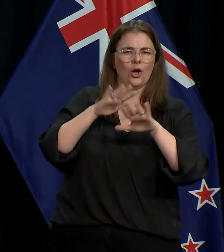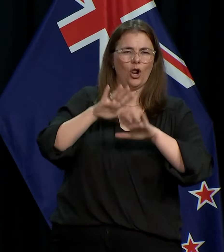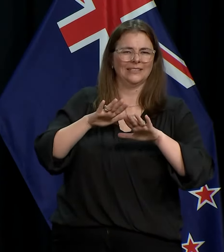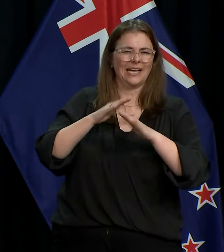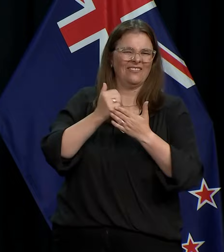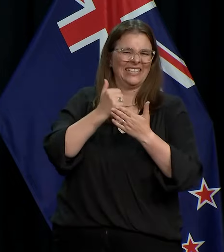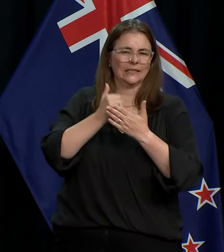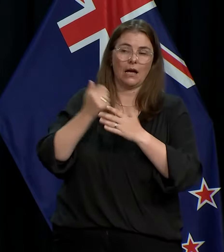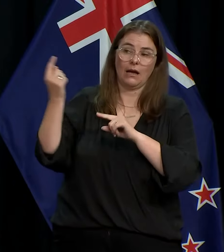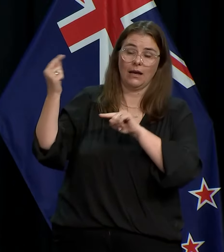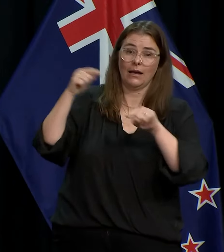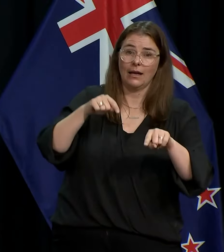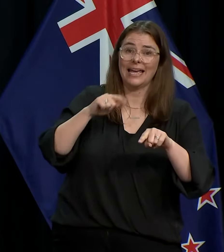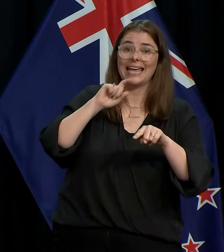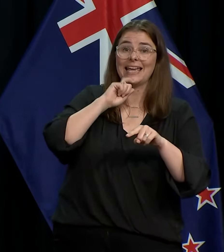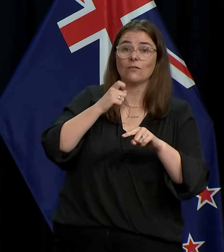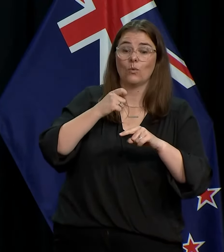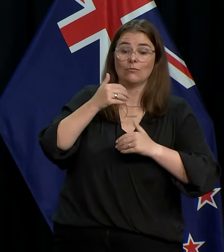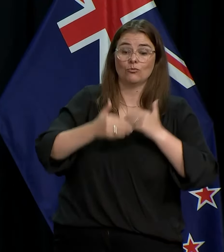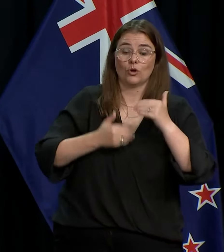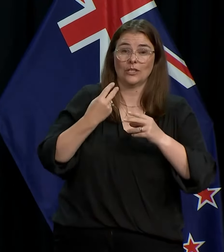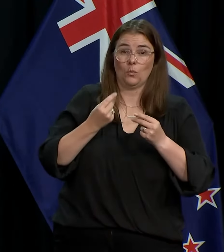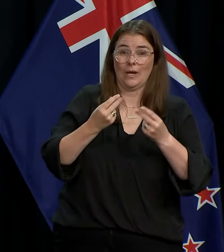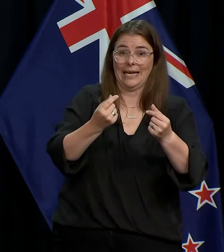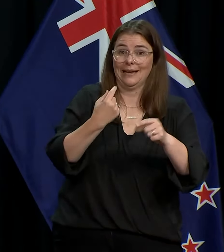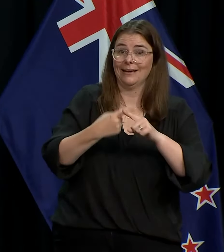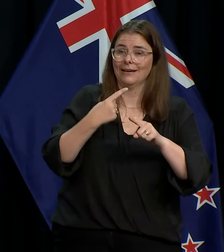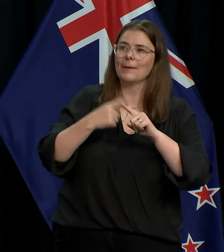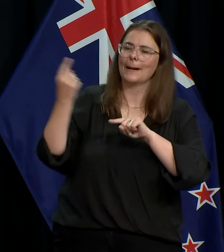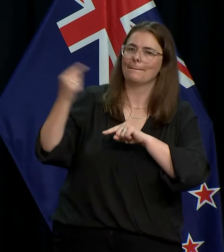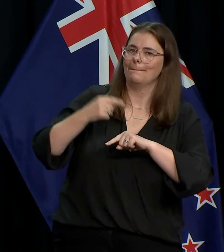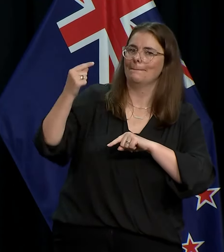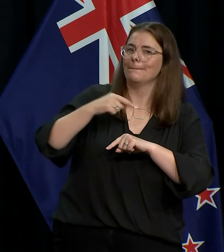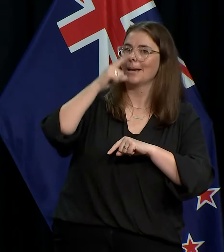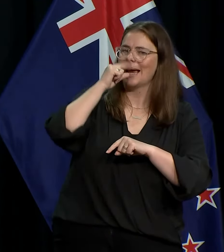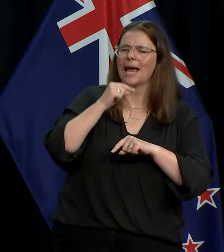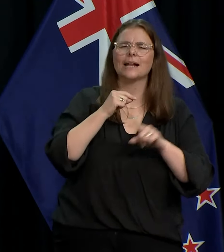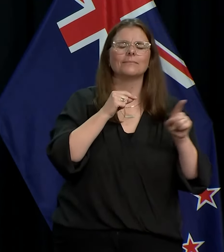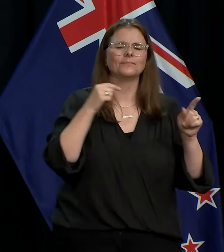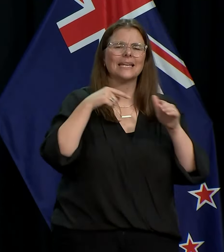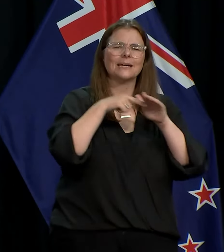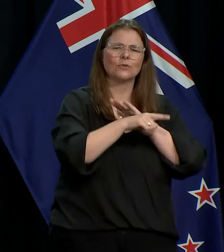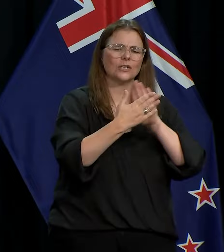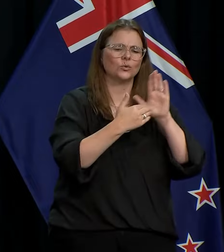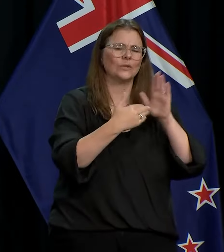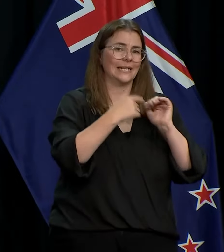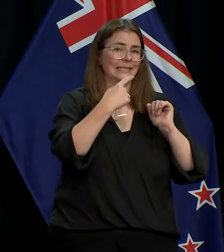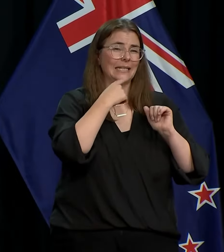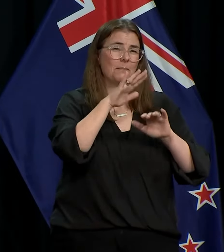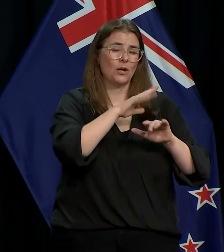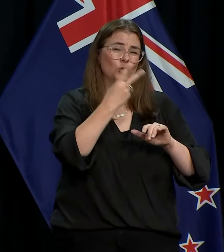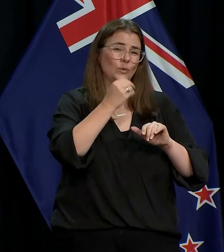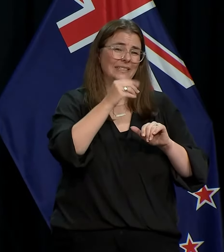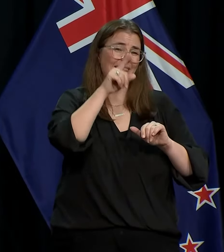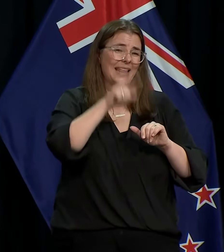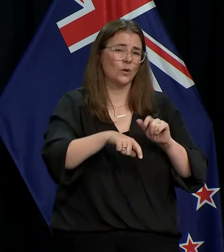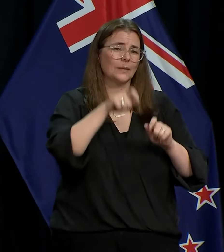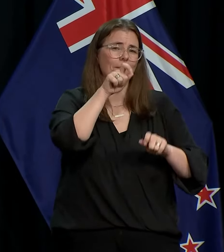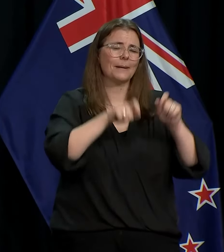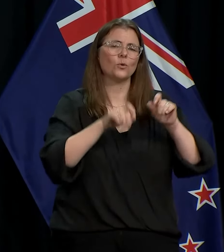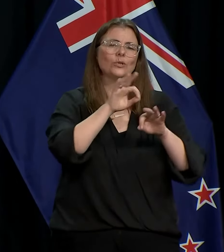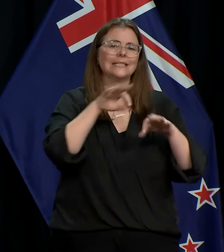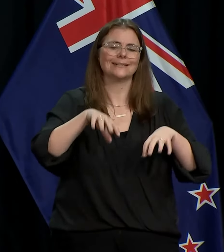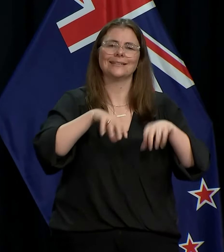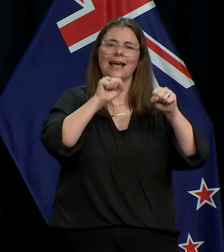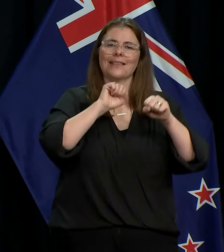holders, is with the issuing of those visas quickly. Immigration New Zealand identified there were almost 20,000 individuals who did not take up their working holiday